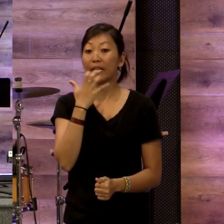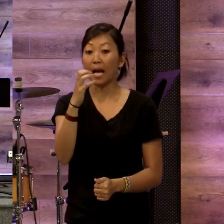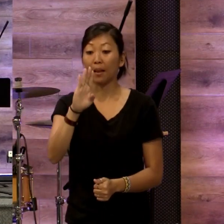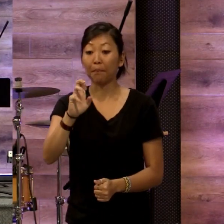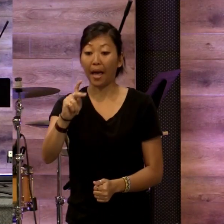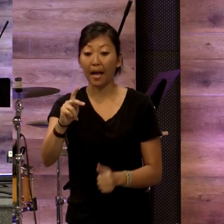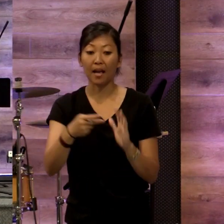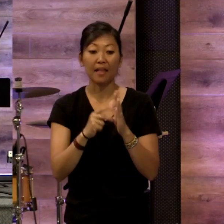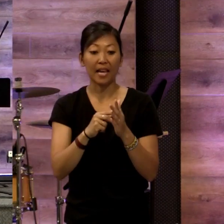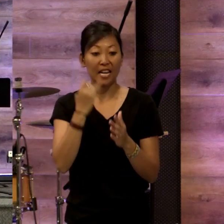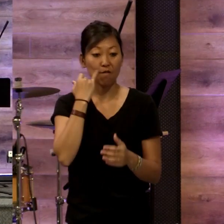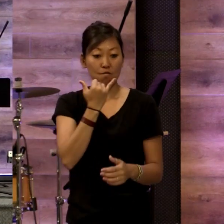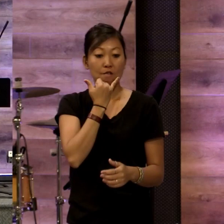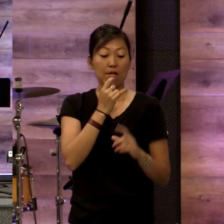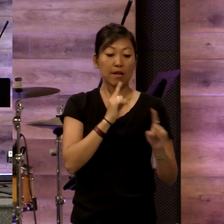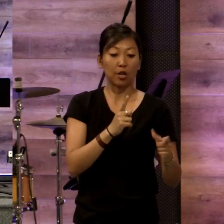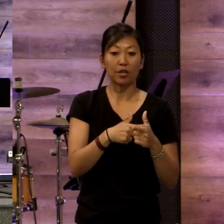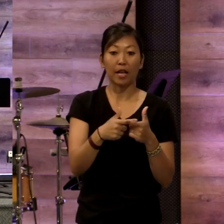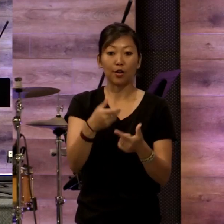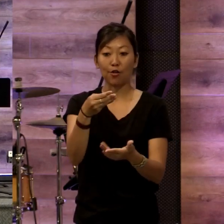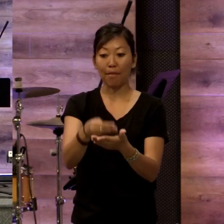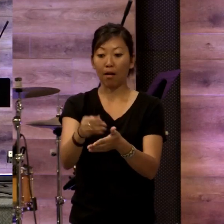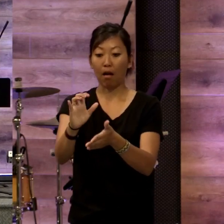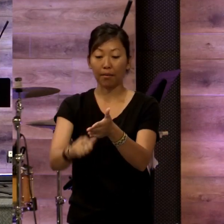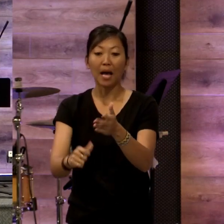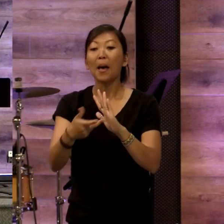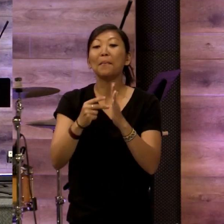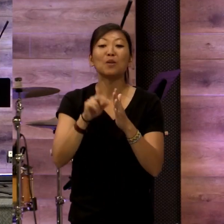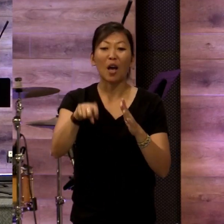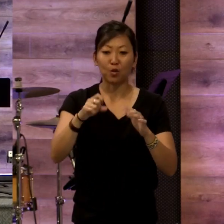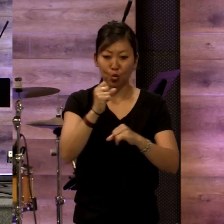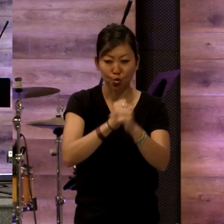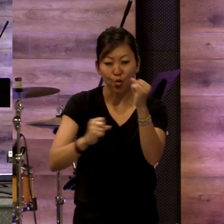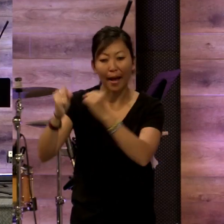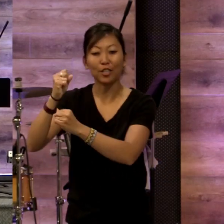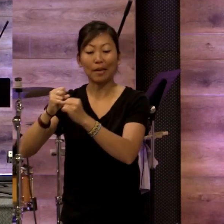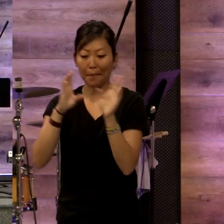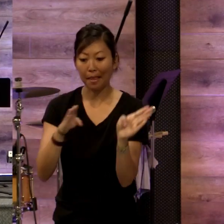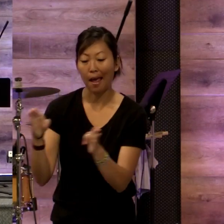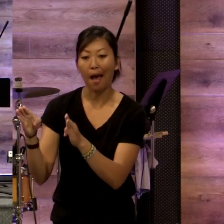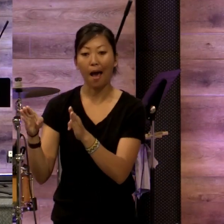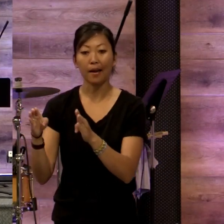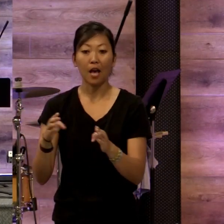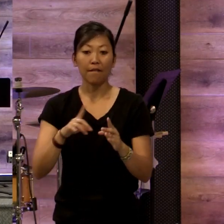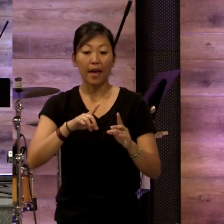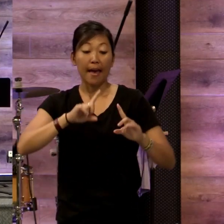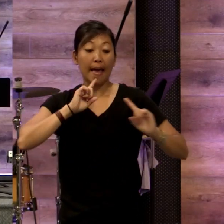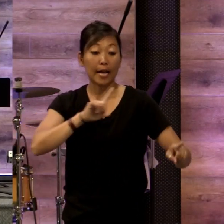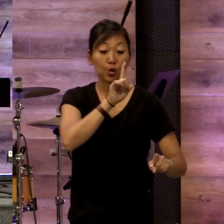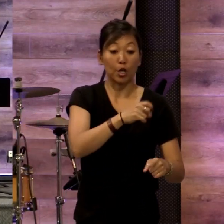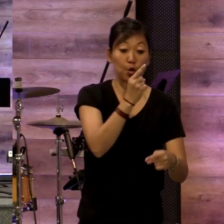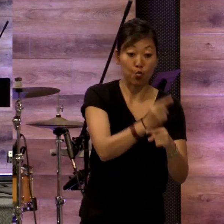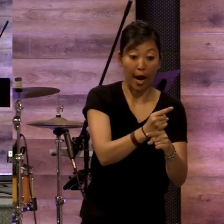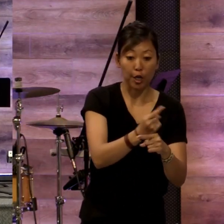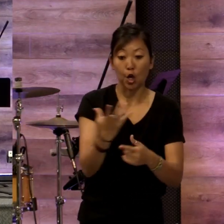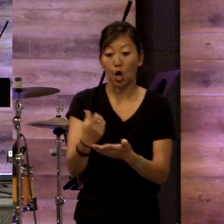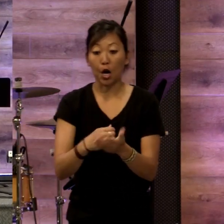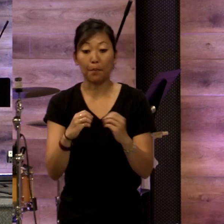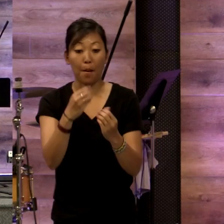there's a whole bunch of strategy about getting questions right and letting that grow and then banking the money and going on and on. Now, at the end of every